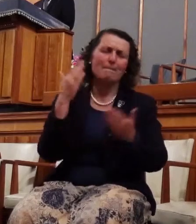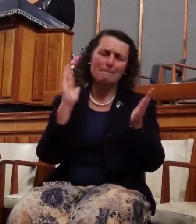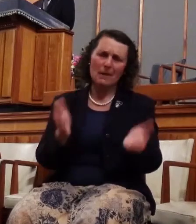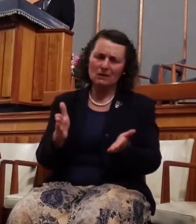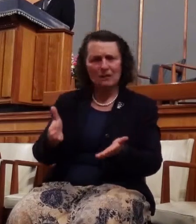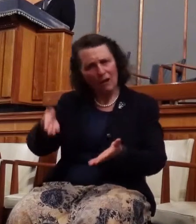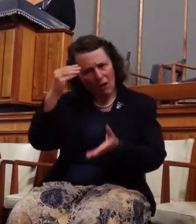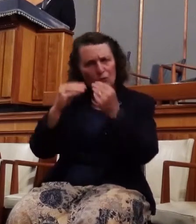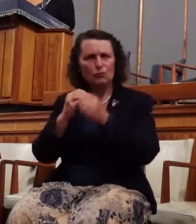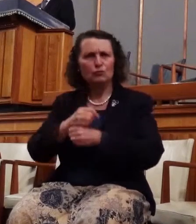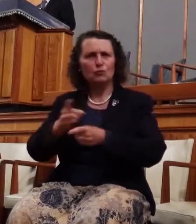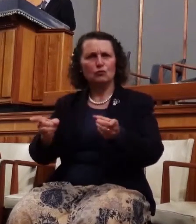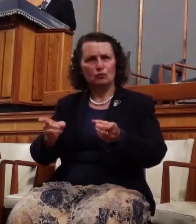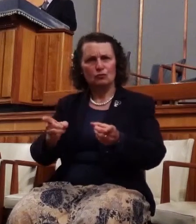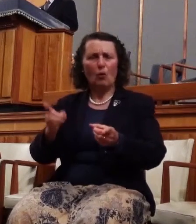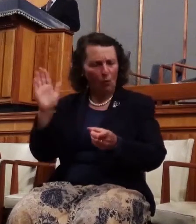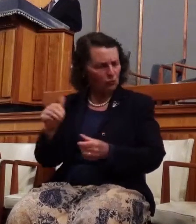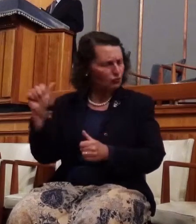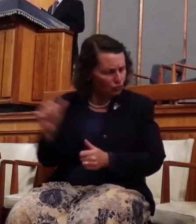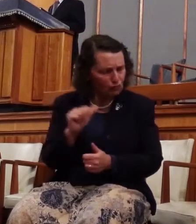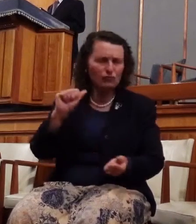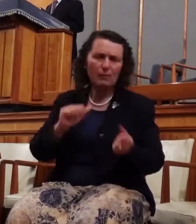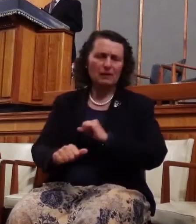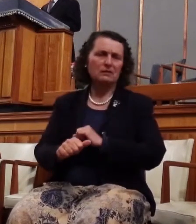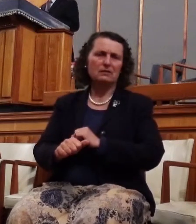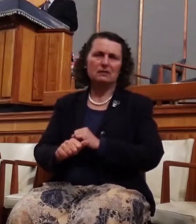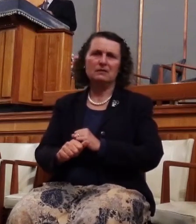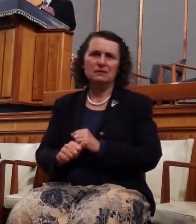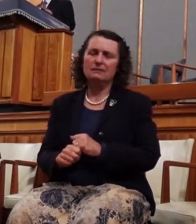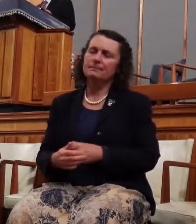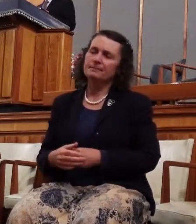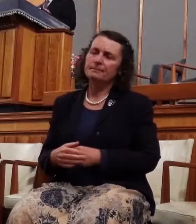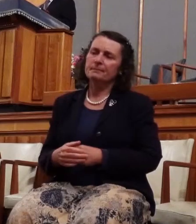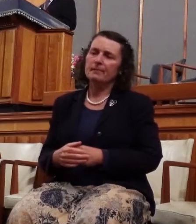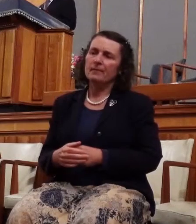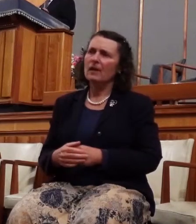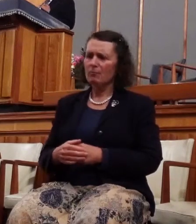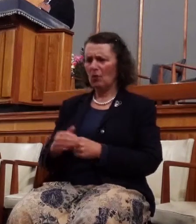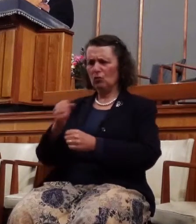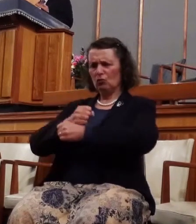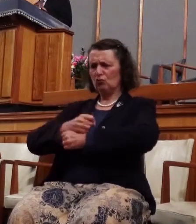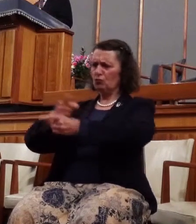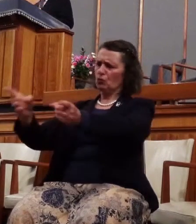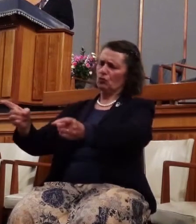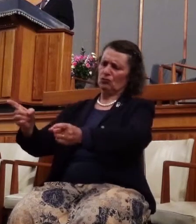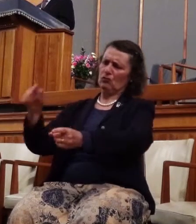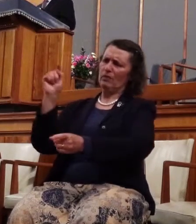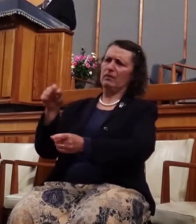forgiven. But my brothers and sisters, the gospel is glorious because of its